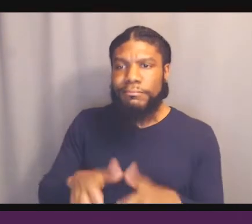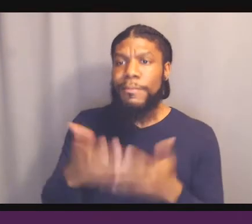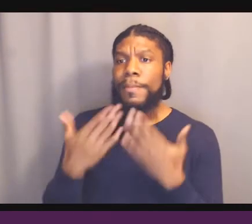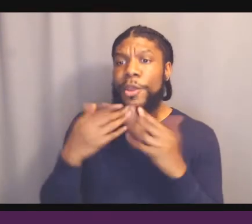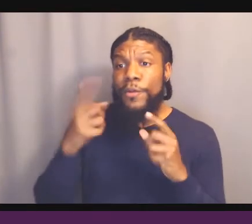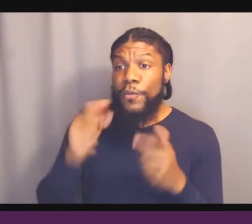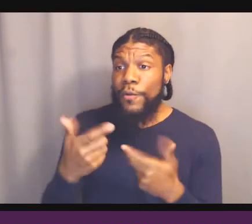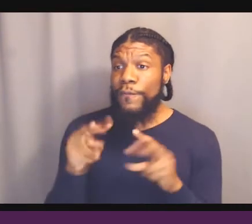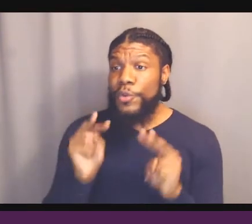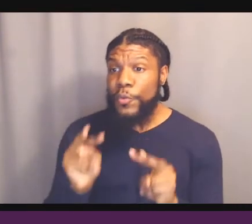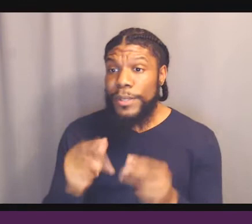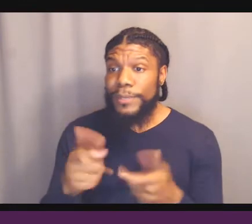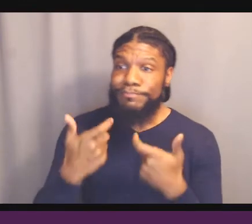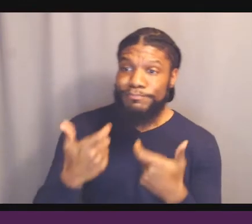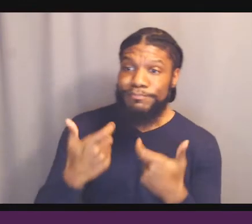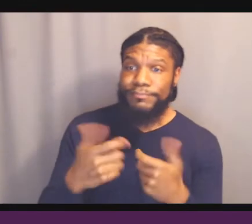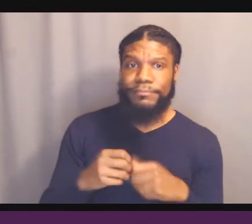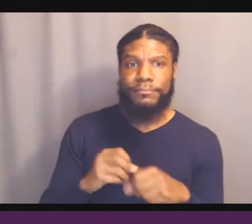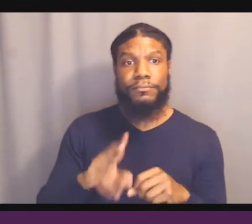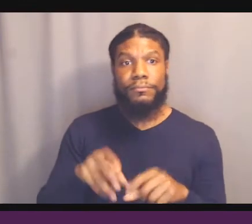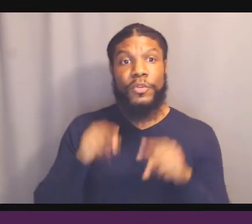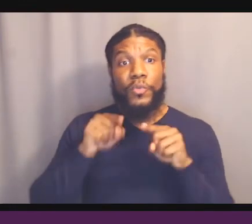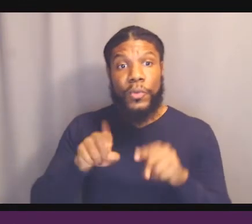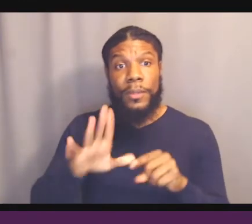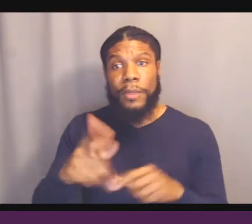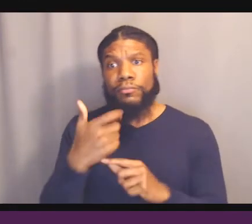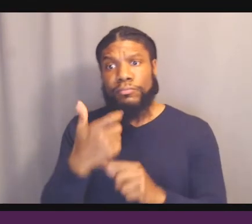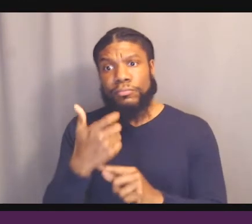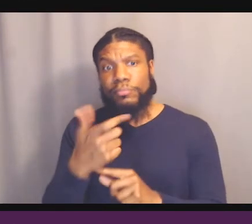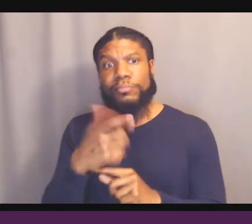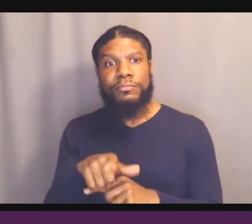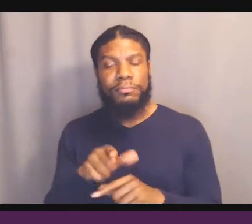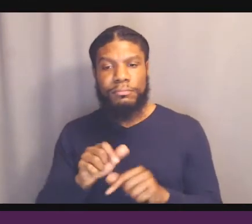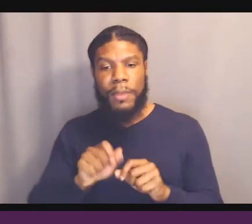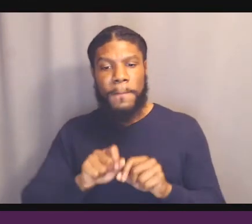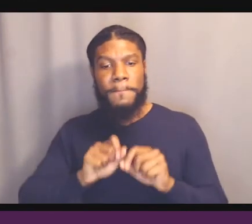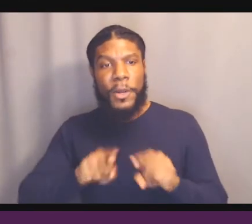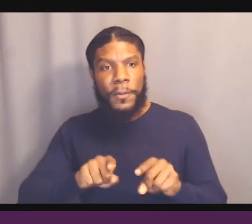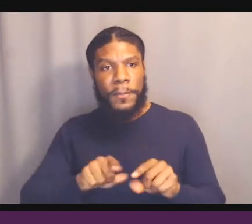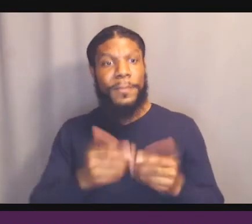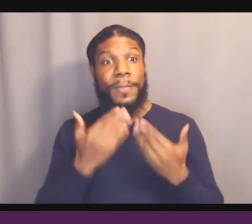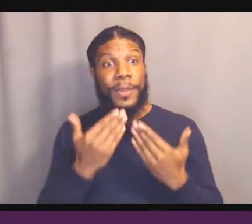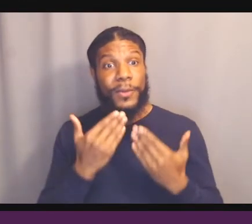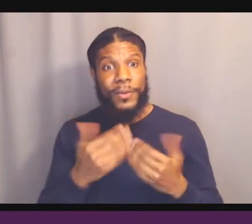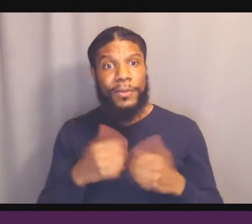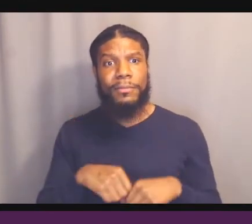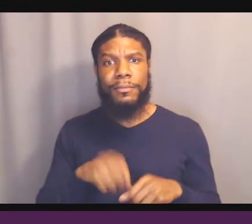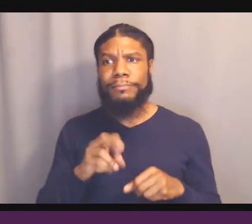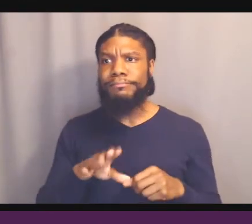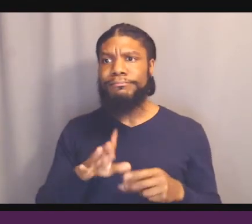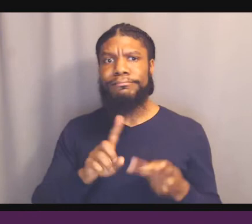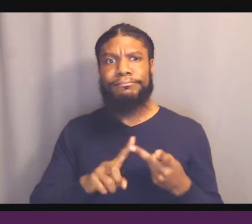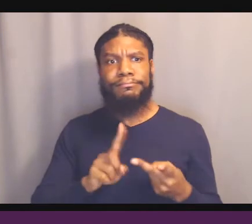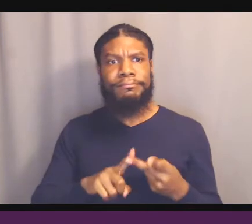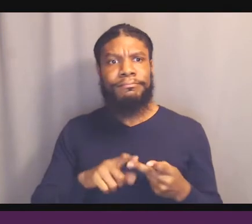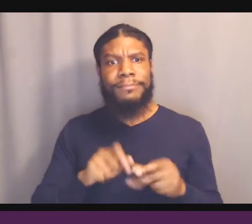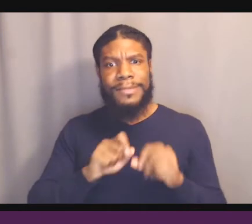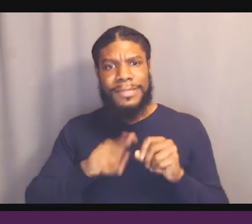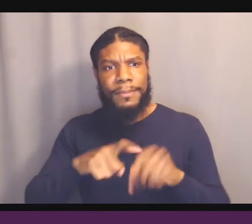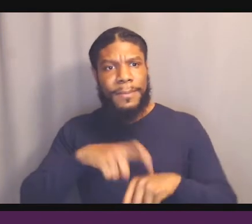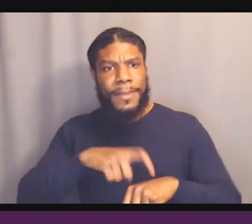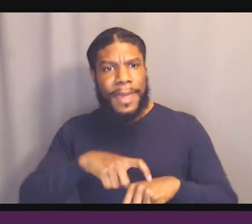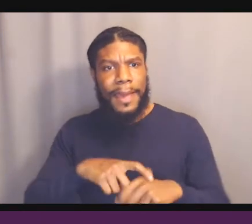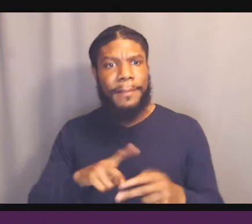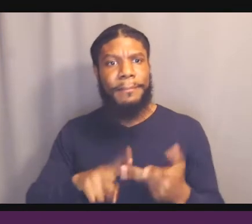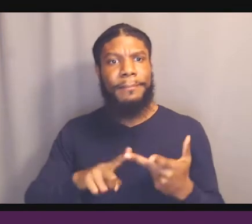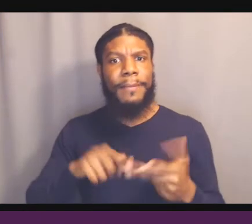comment while they're watching, reminding them of the scripture, letting them know when we're on normally, letting them know where we are. That could